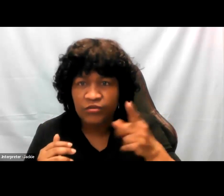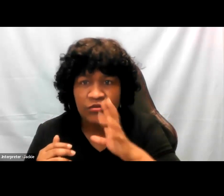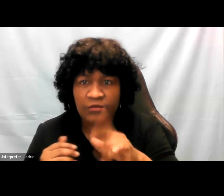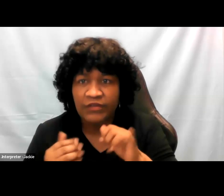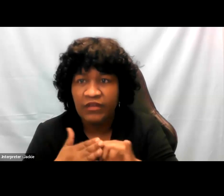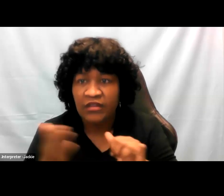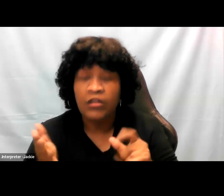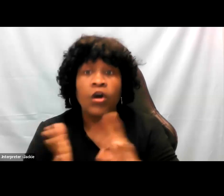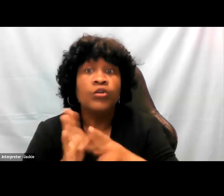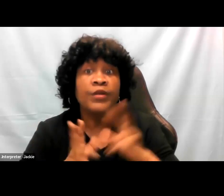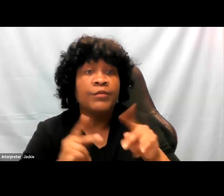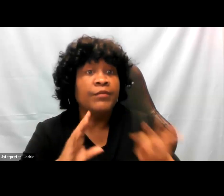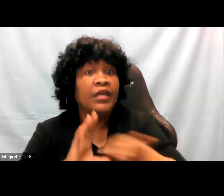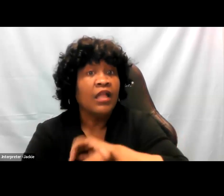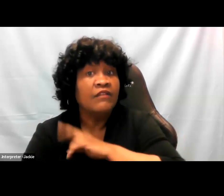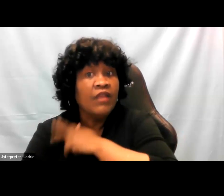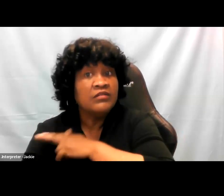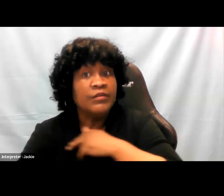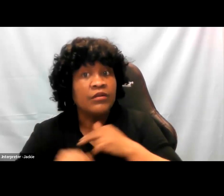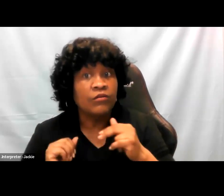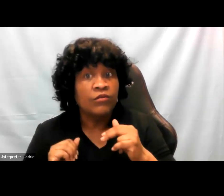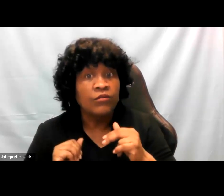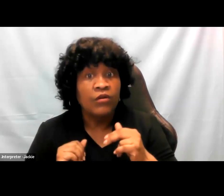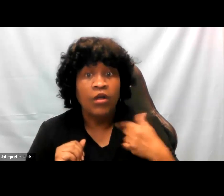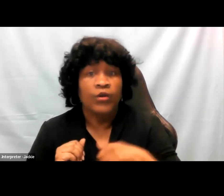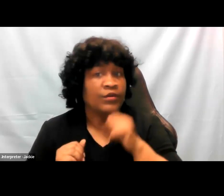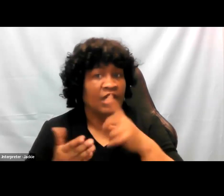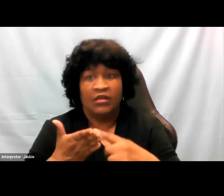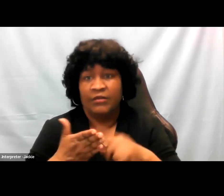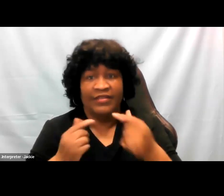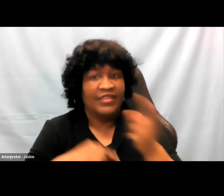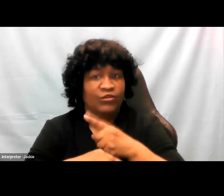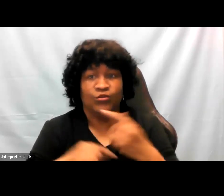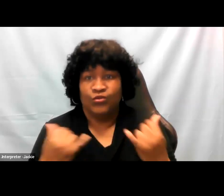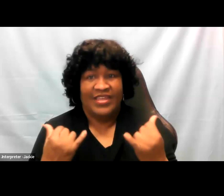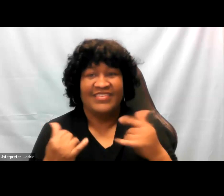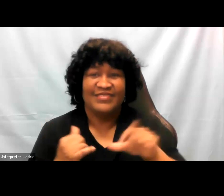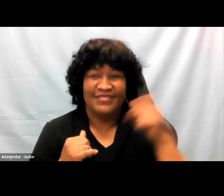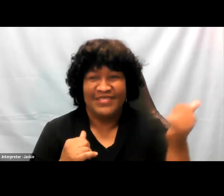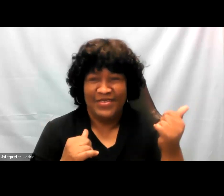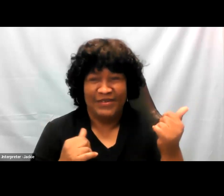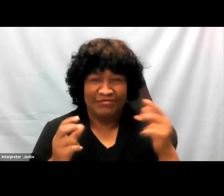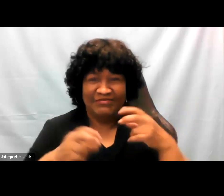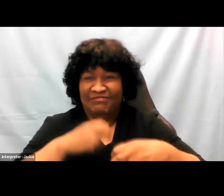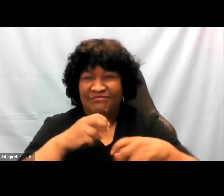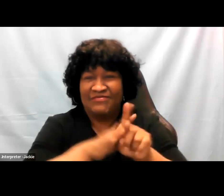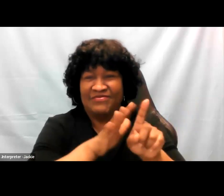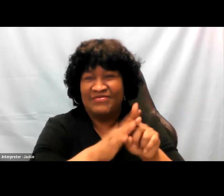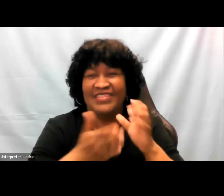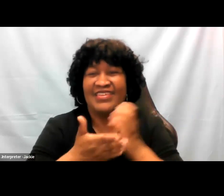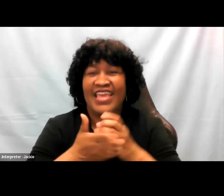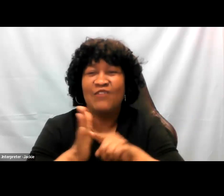fact, like people getting out of the hospital. Yeah, we weren't covering that today. That's another can of worms. Okay.